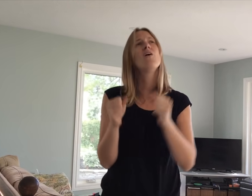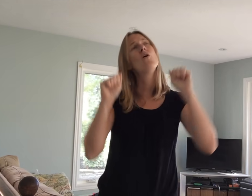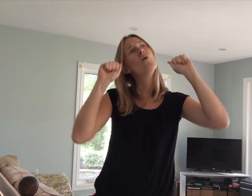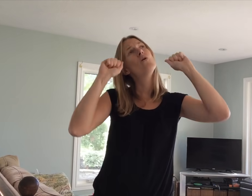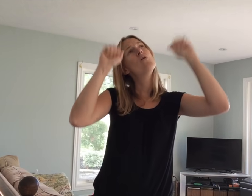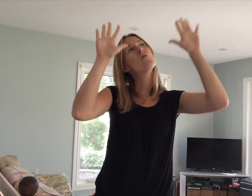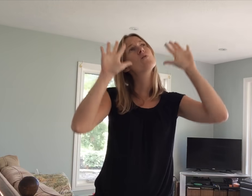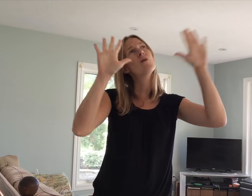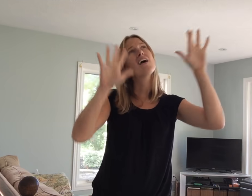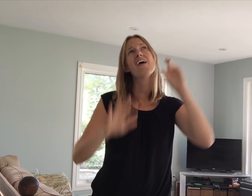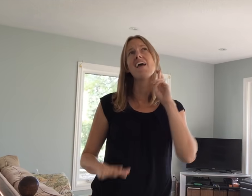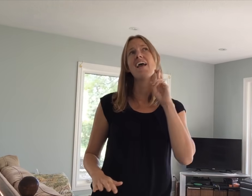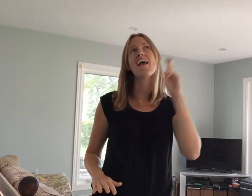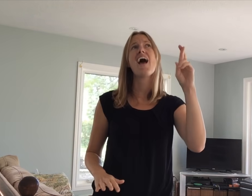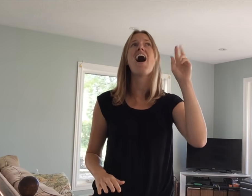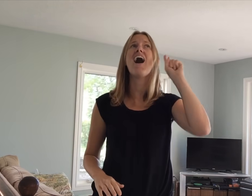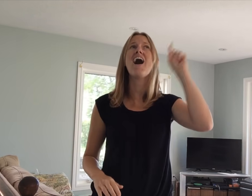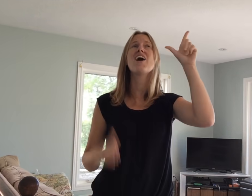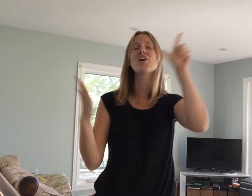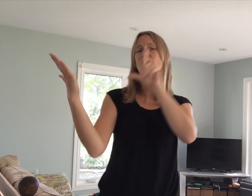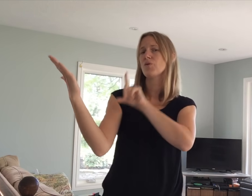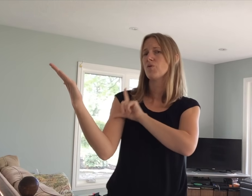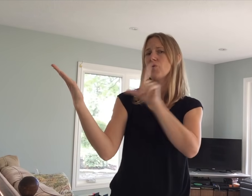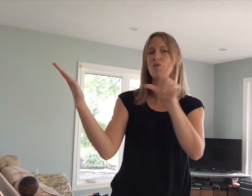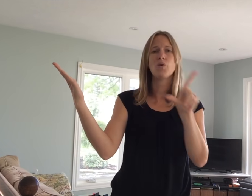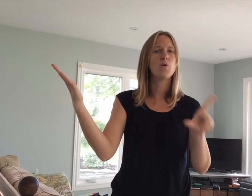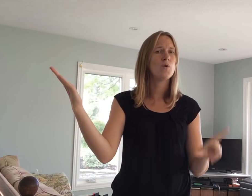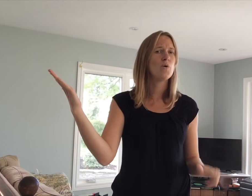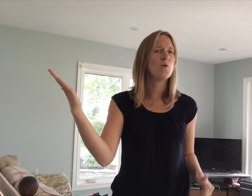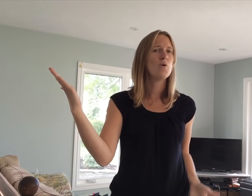And great are you, Lord